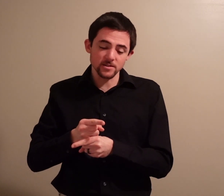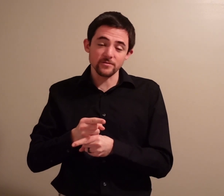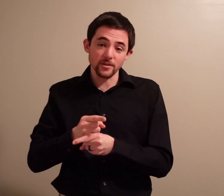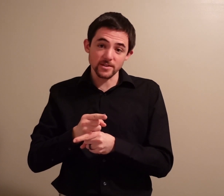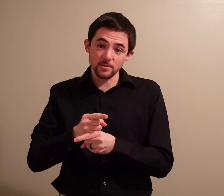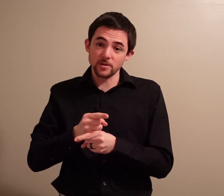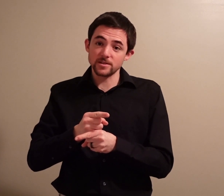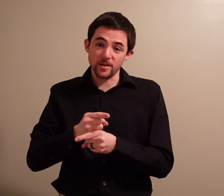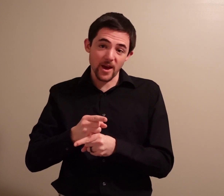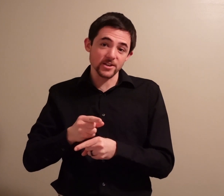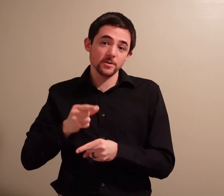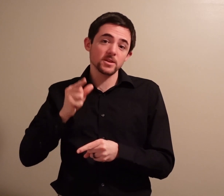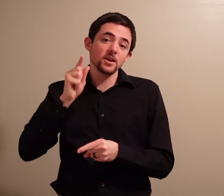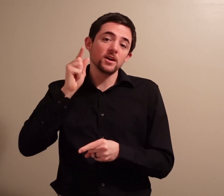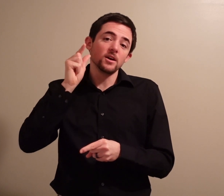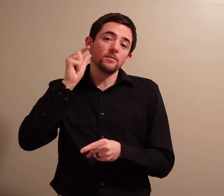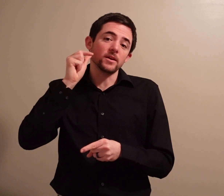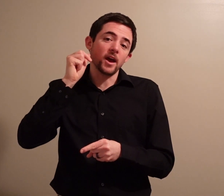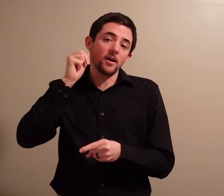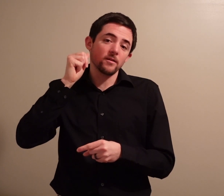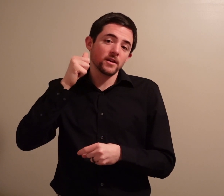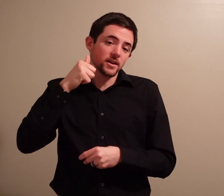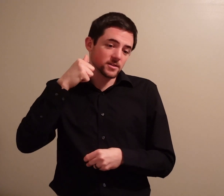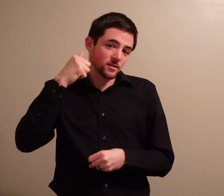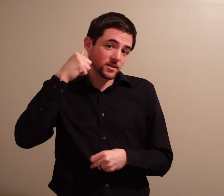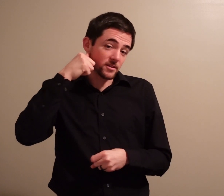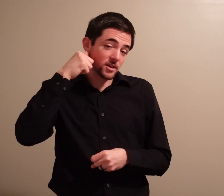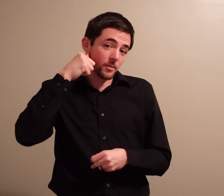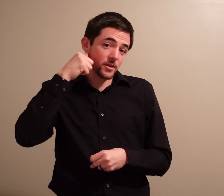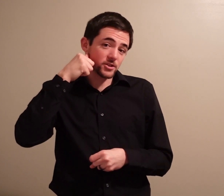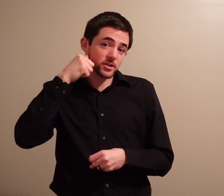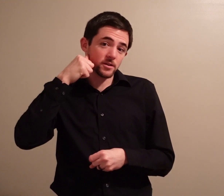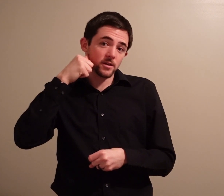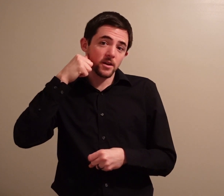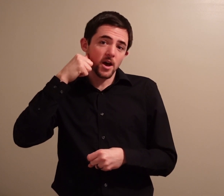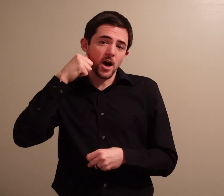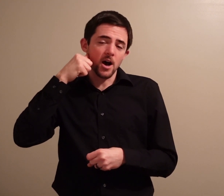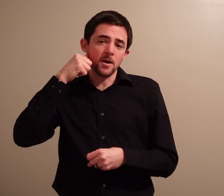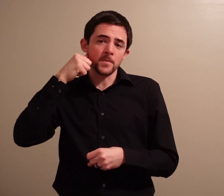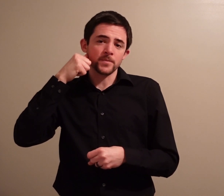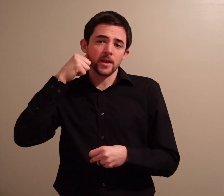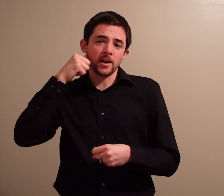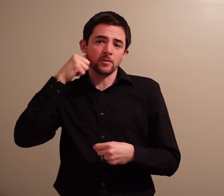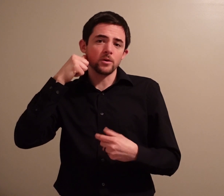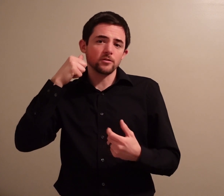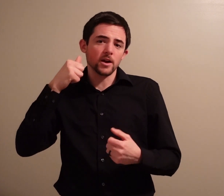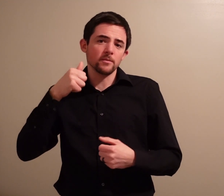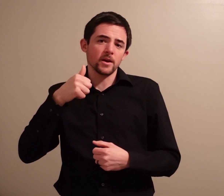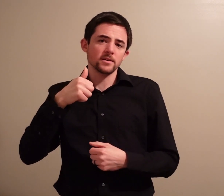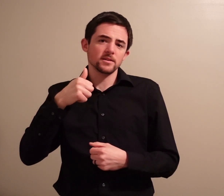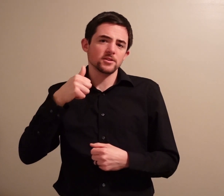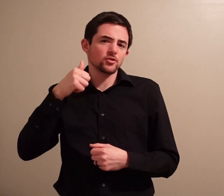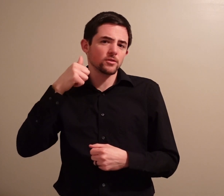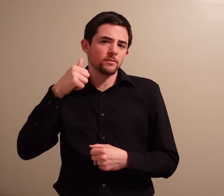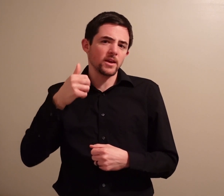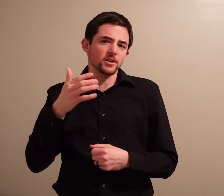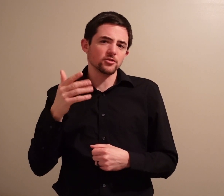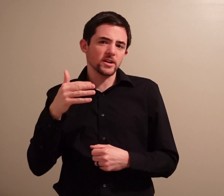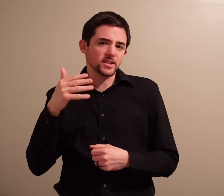very similar, same hand shapes. But now it starts at the top of your chin, and I would recommend making a transition